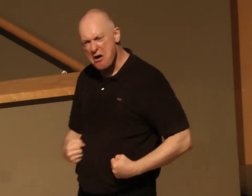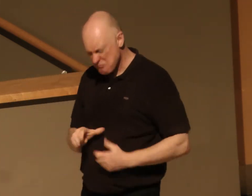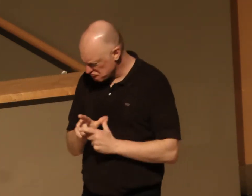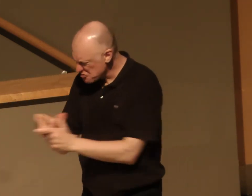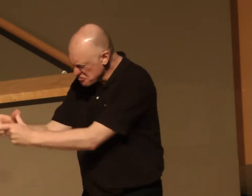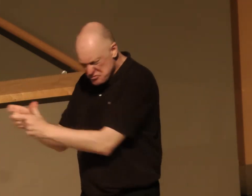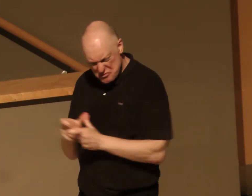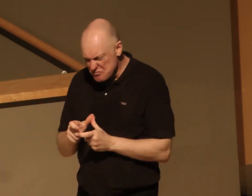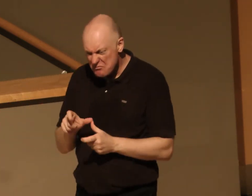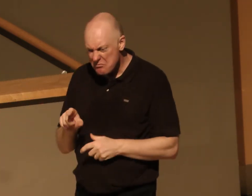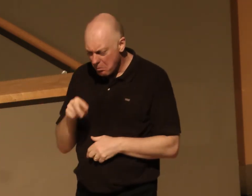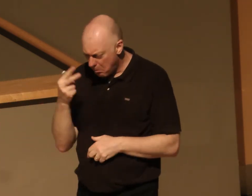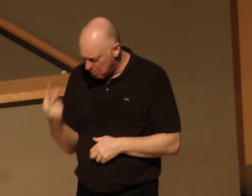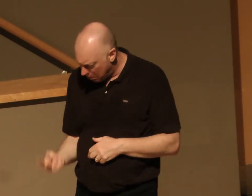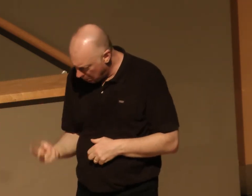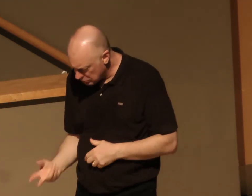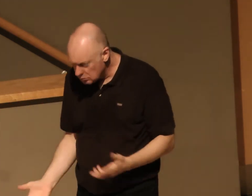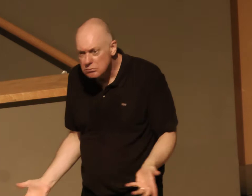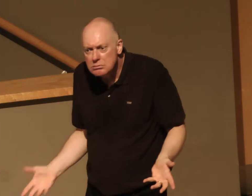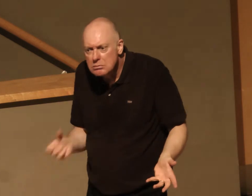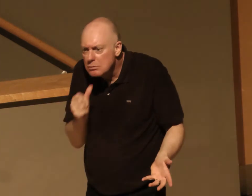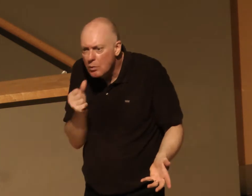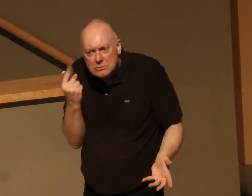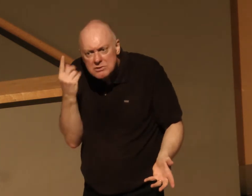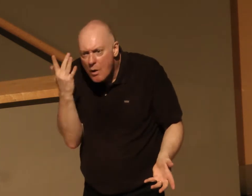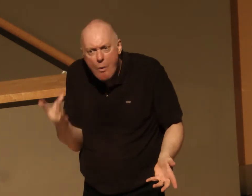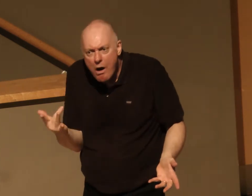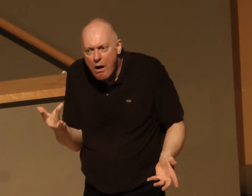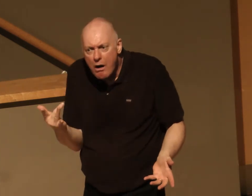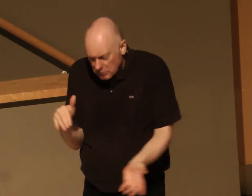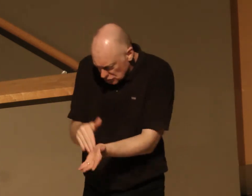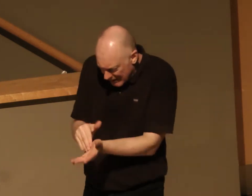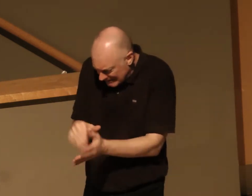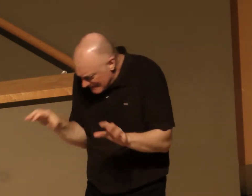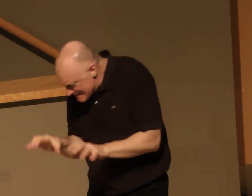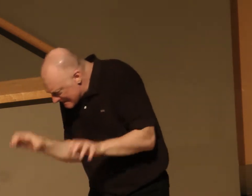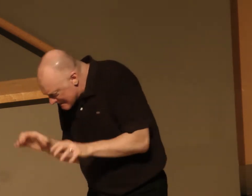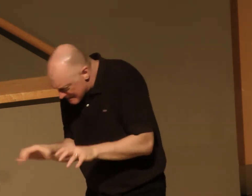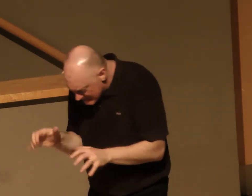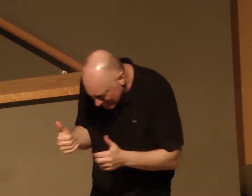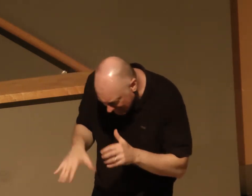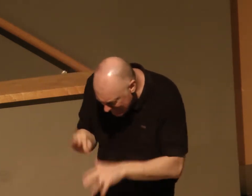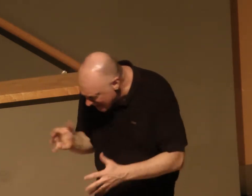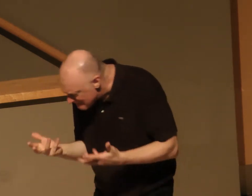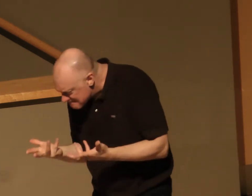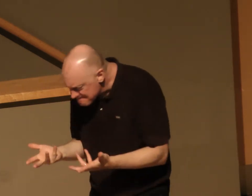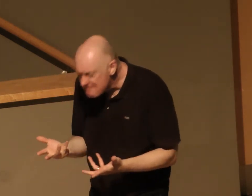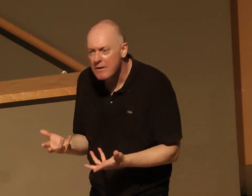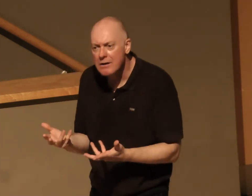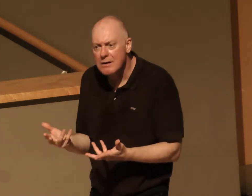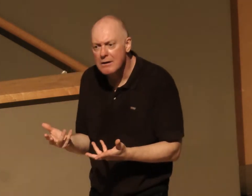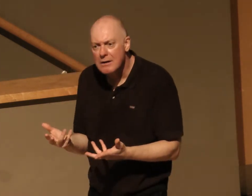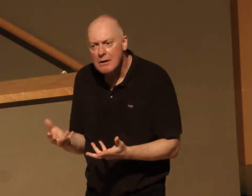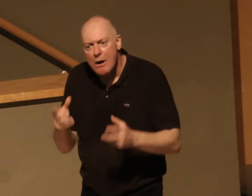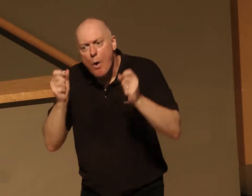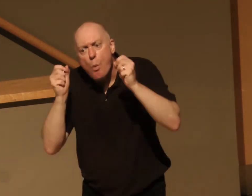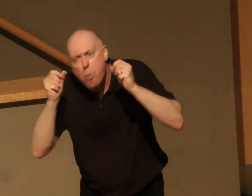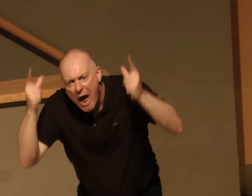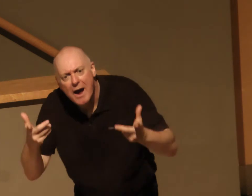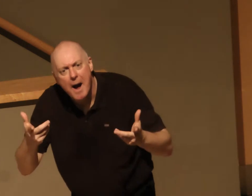he just collapses no one understands why doctors aren't working on it it's a wake up call because it shows us that